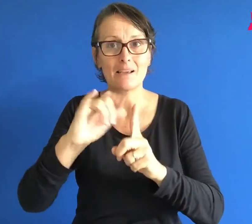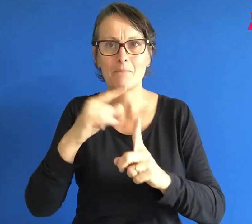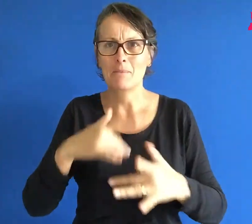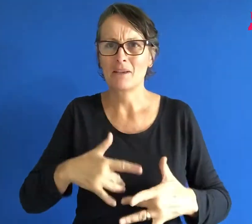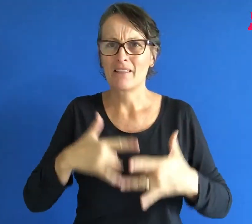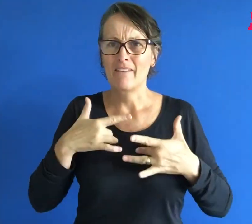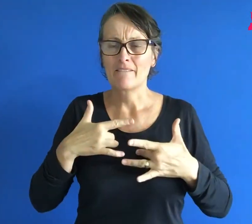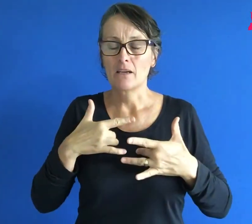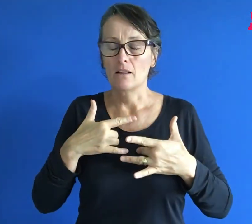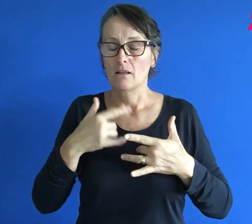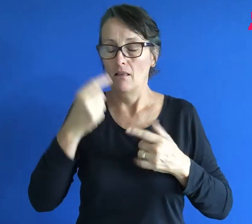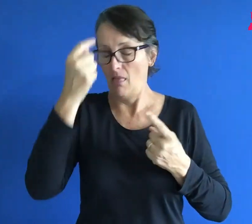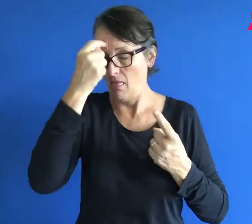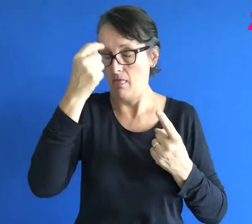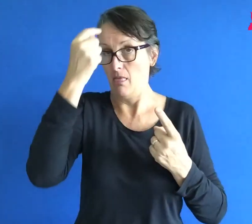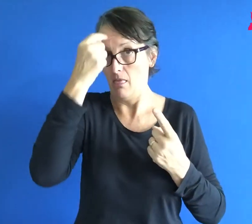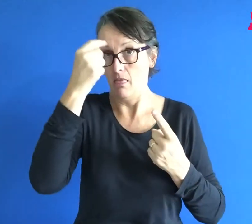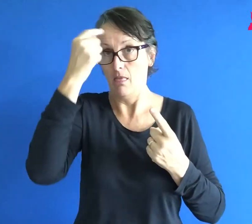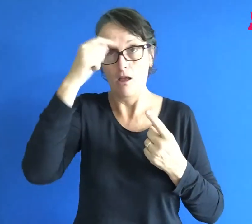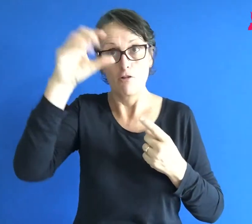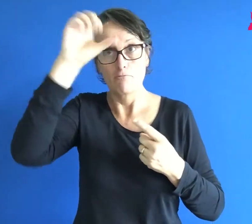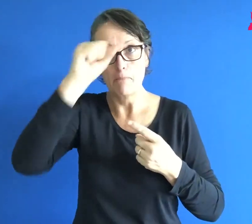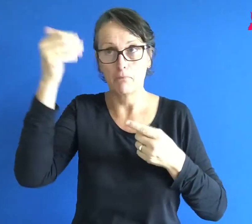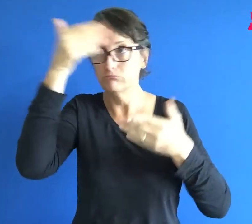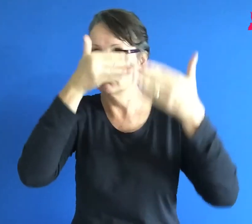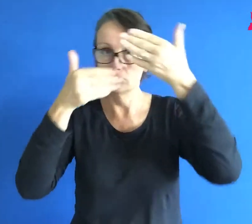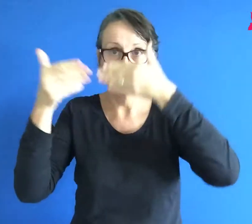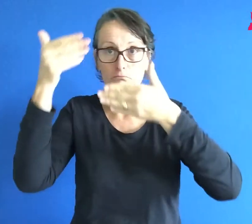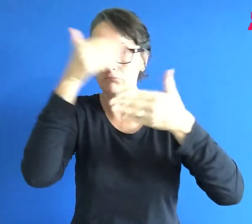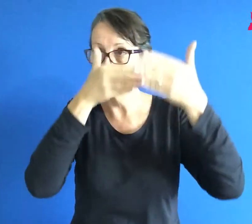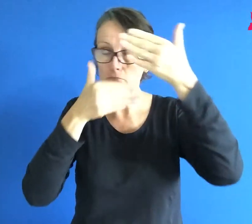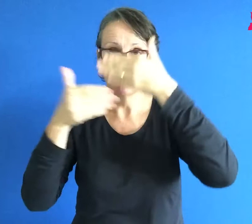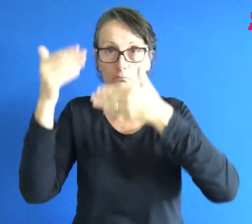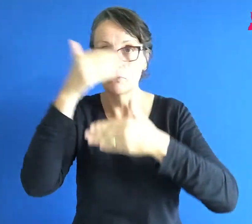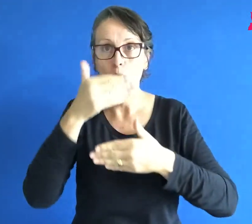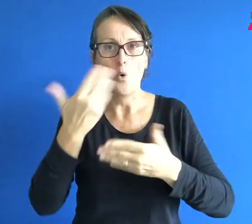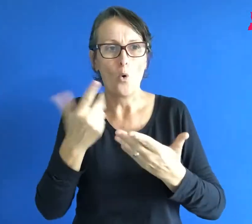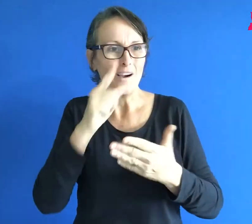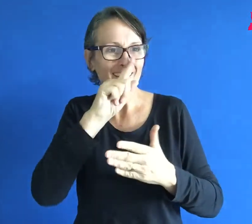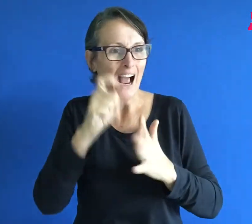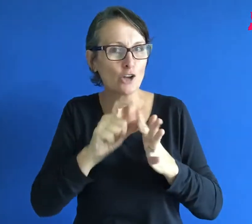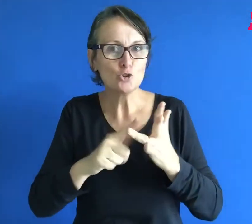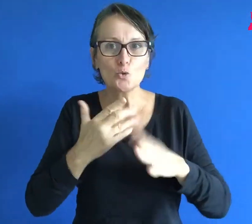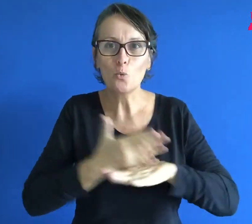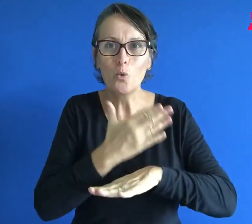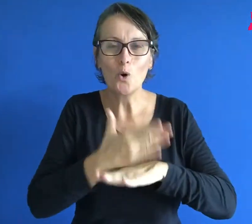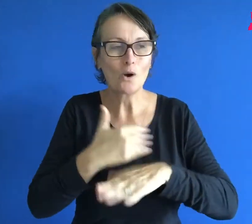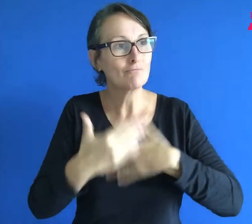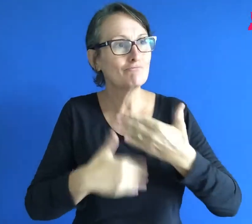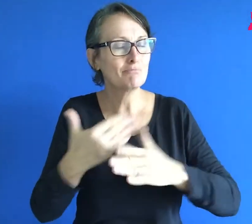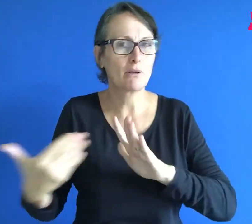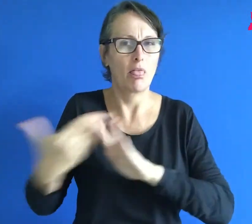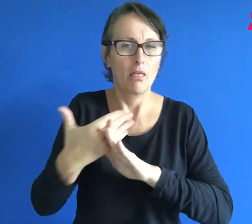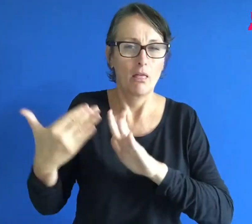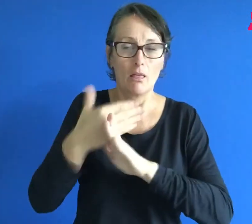replaying images in their mind, that they're having sort of intrusive thoughts. Feeling numb and disconnected from things is quite